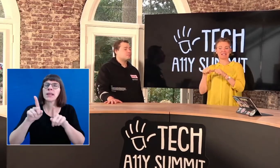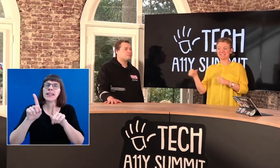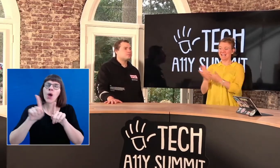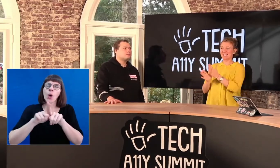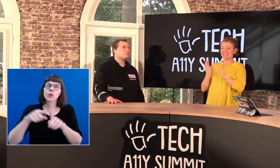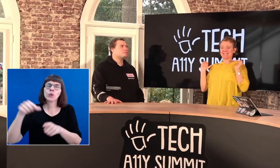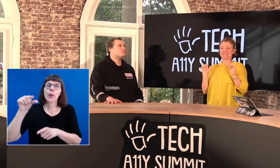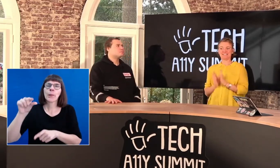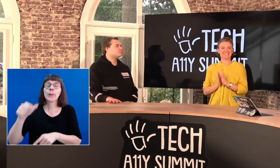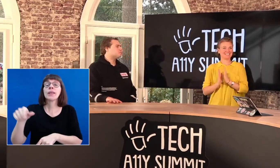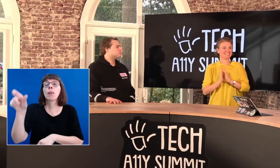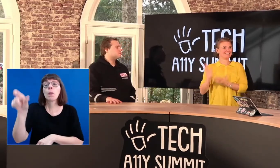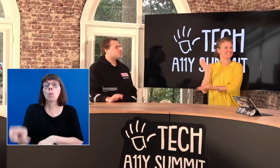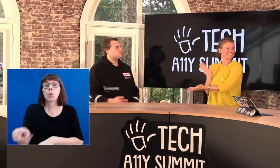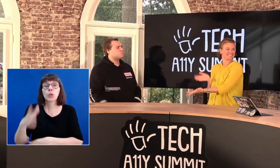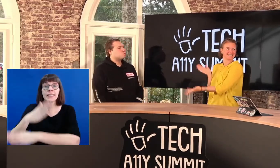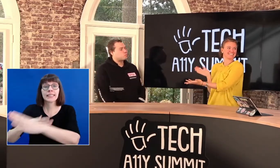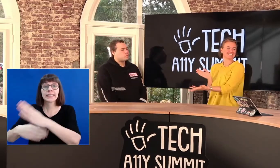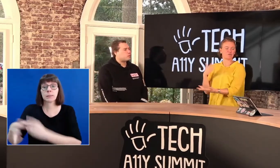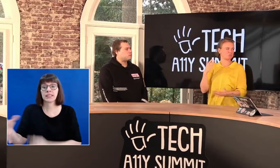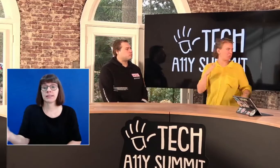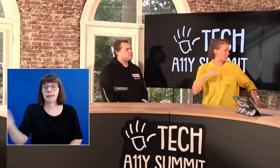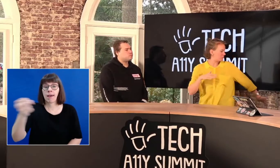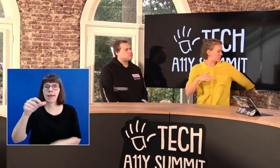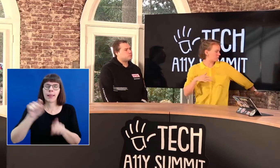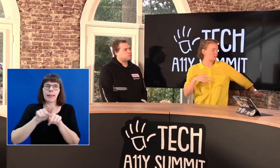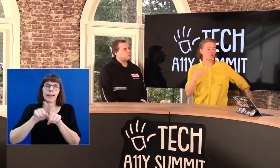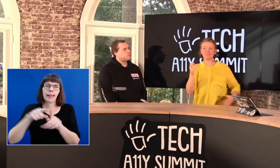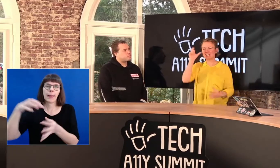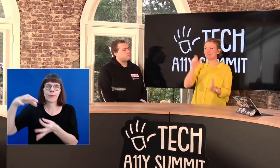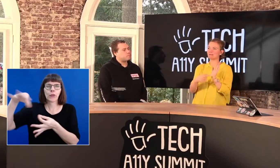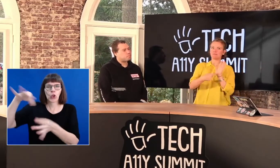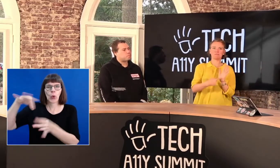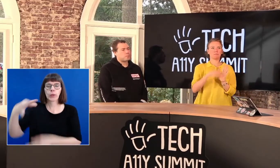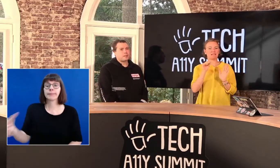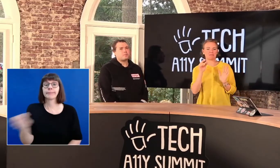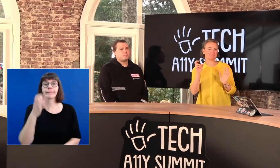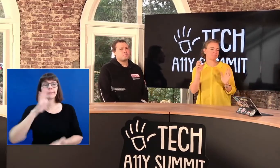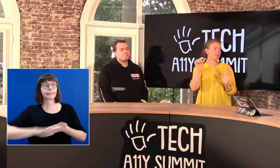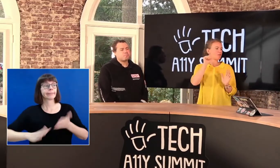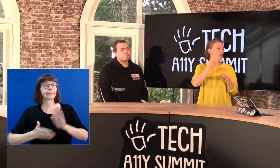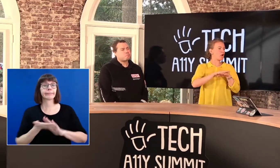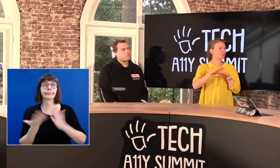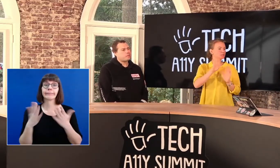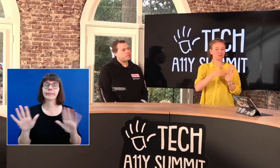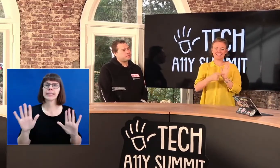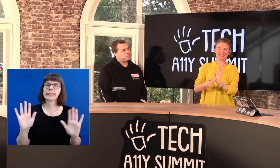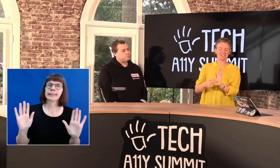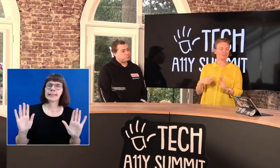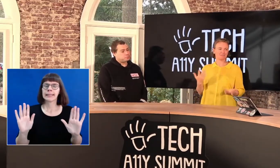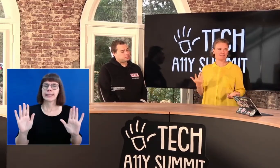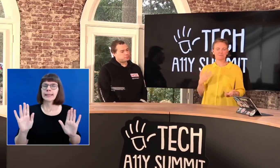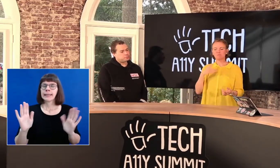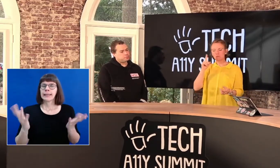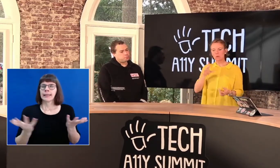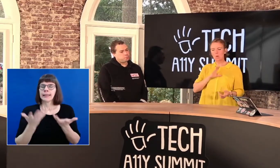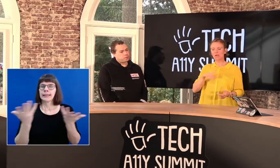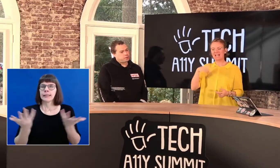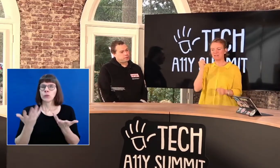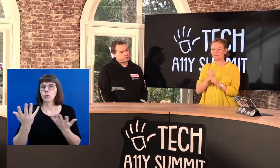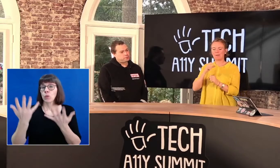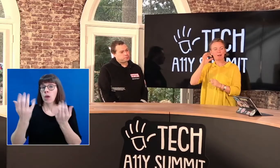who is disabled, and then you feel like your job is done. Oh, sorry. So you have somebody with a